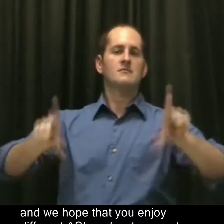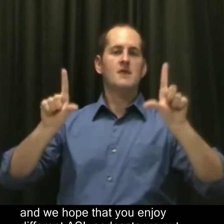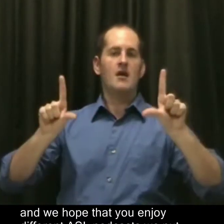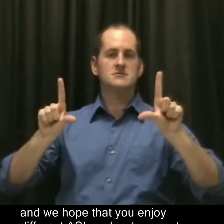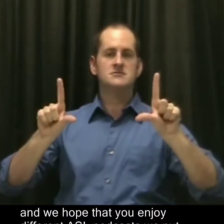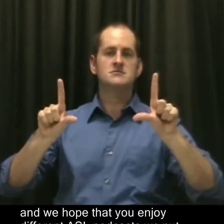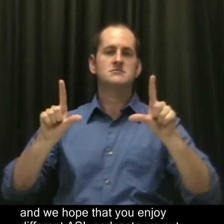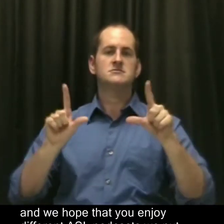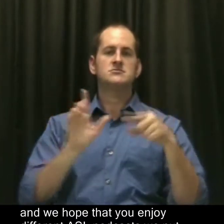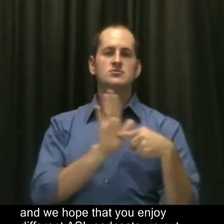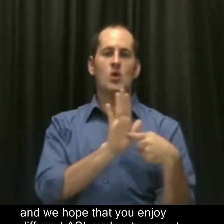together.